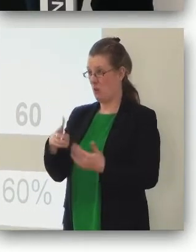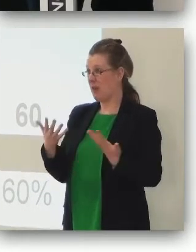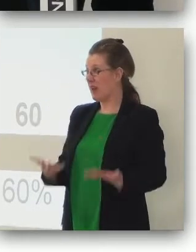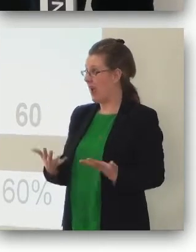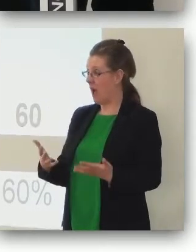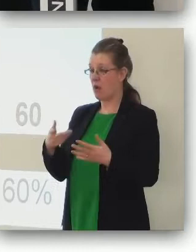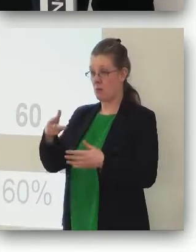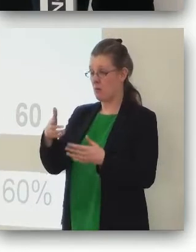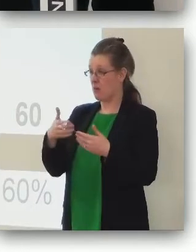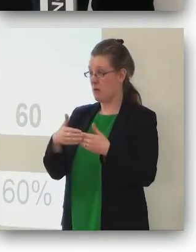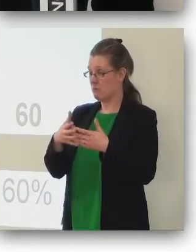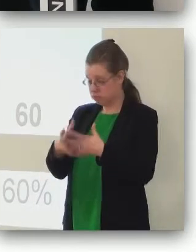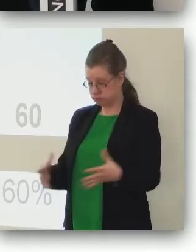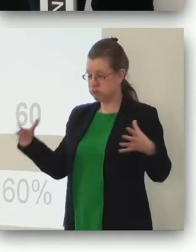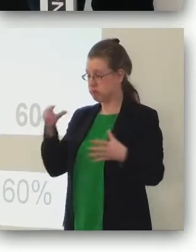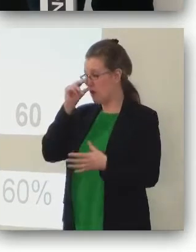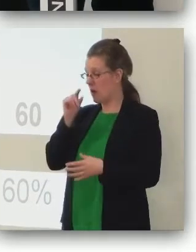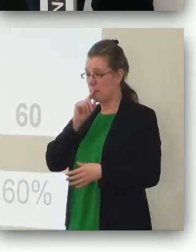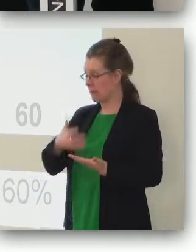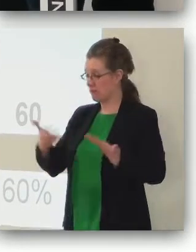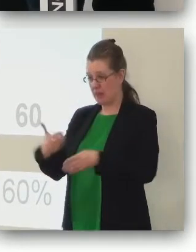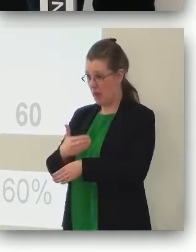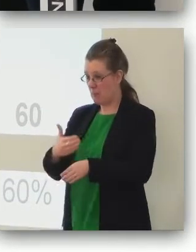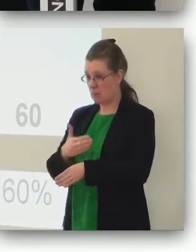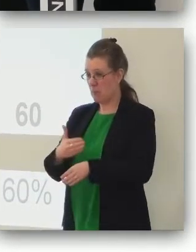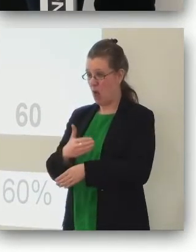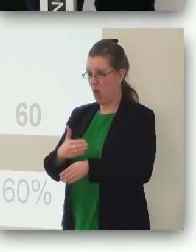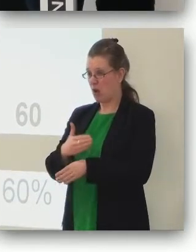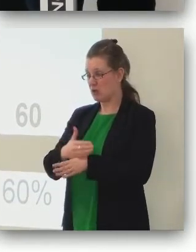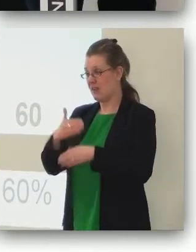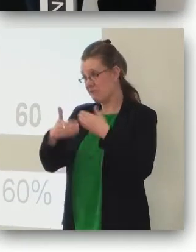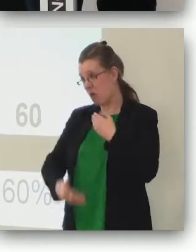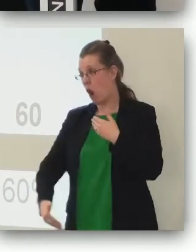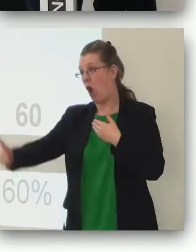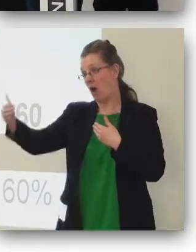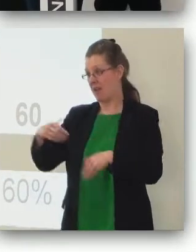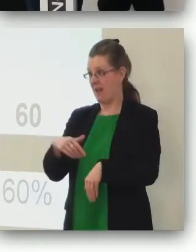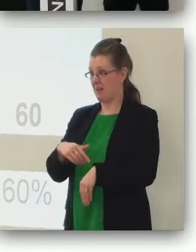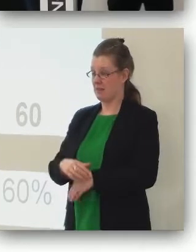people unemployed, but they're actually more likely to be unemployed for a longer period of time.